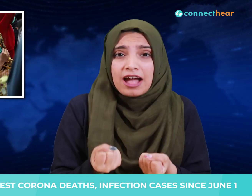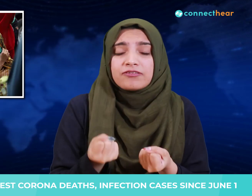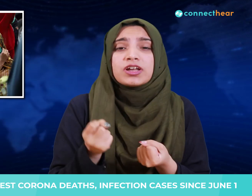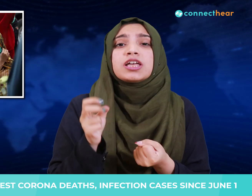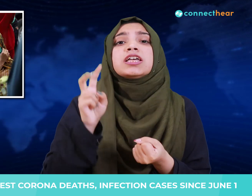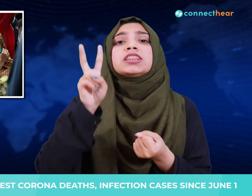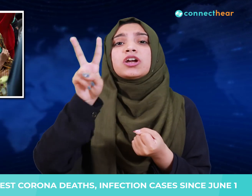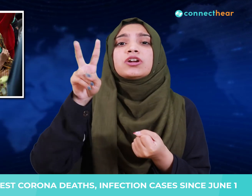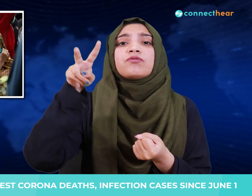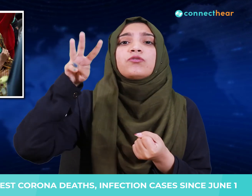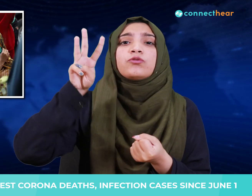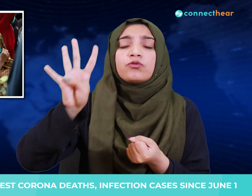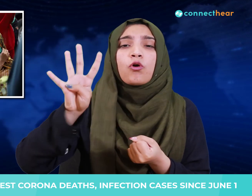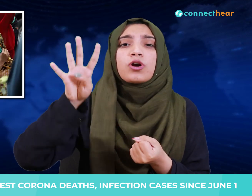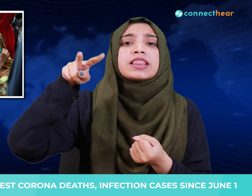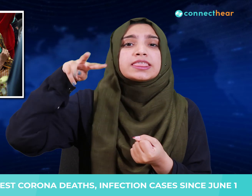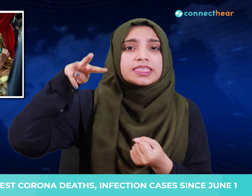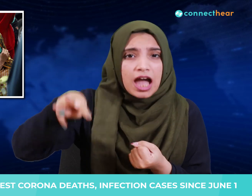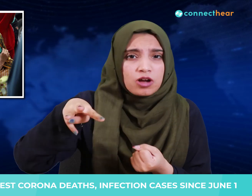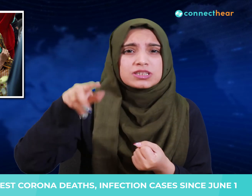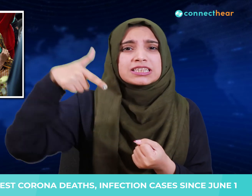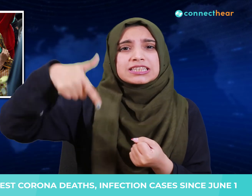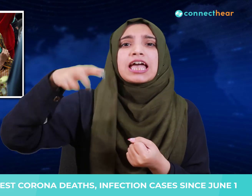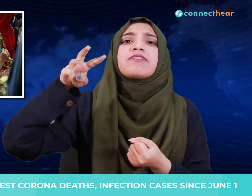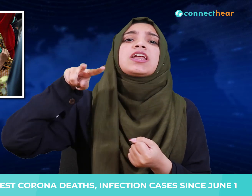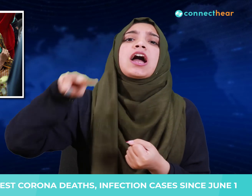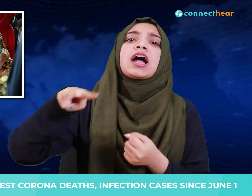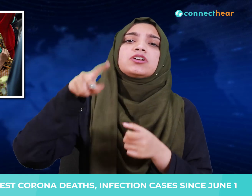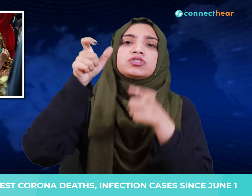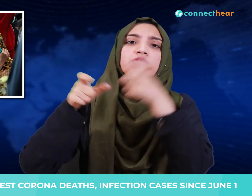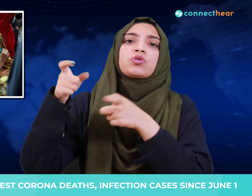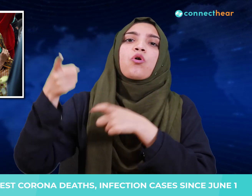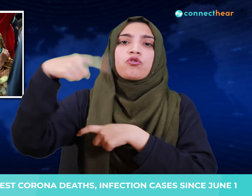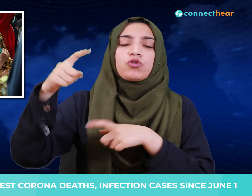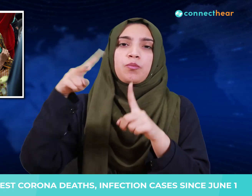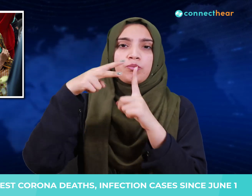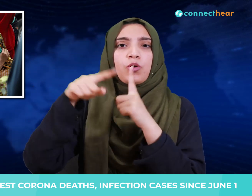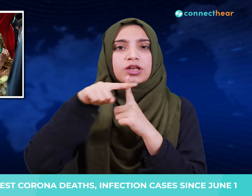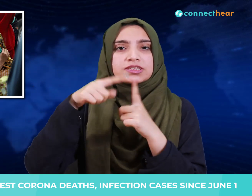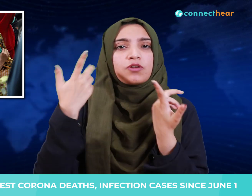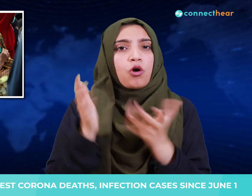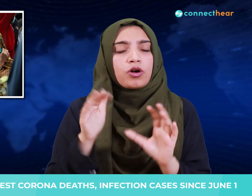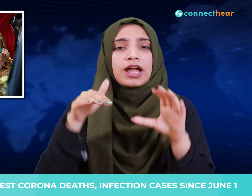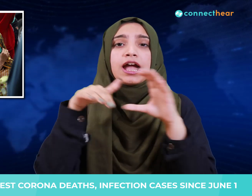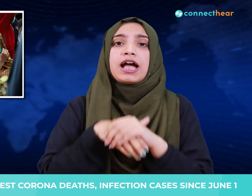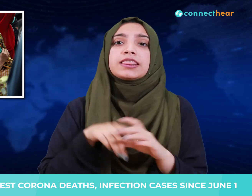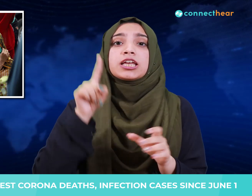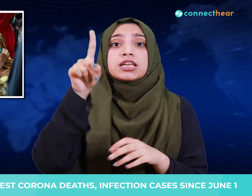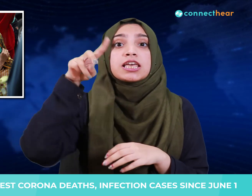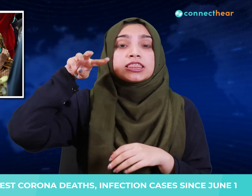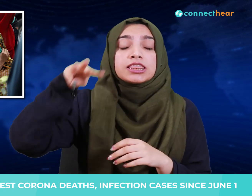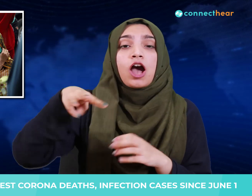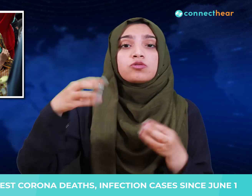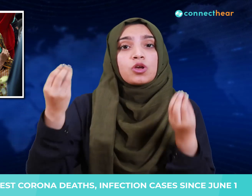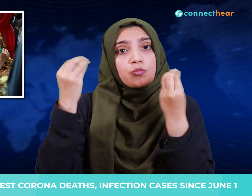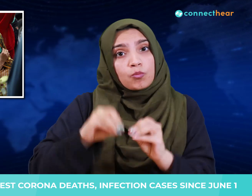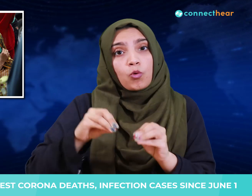41,700, with 1,000 more people testing positive for the deadly virus and 1,500